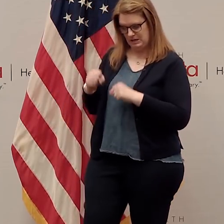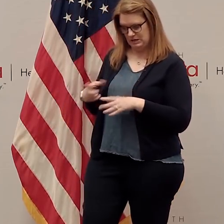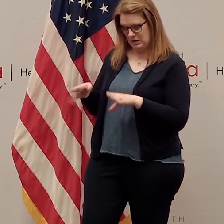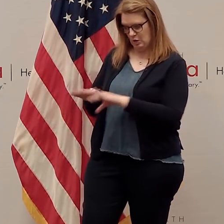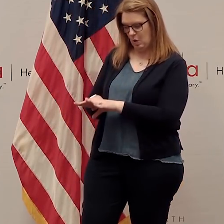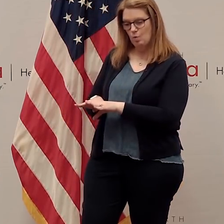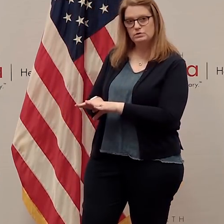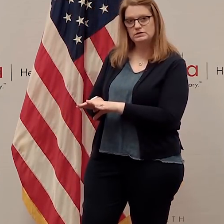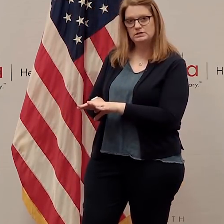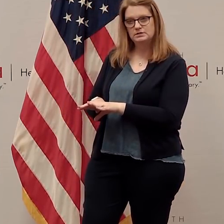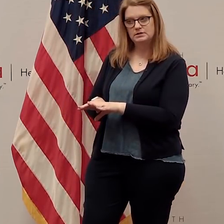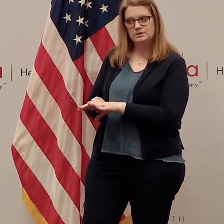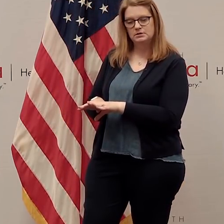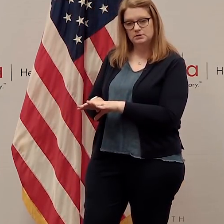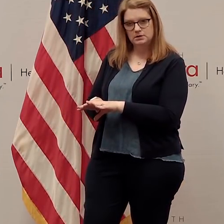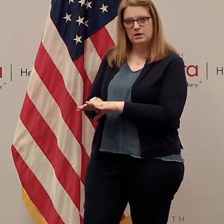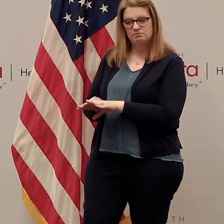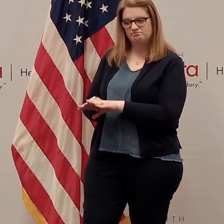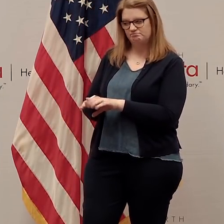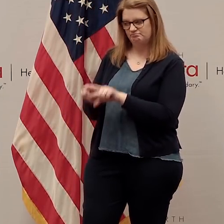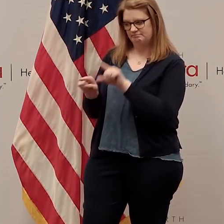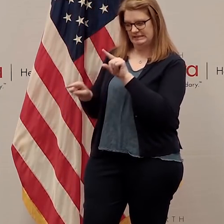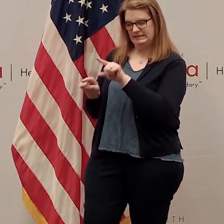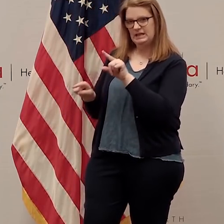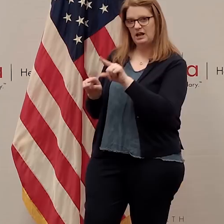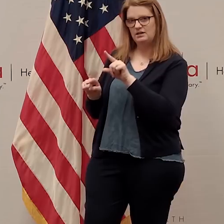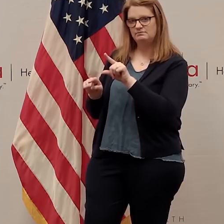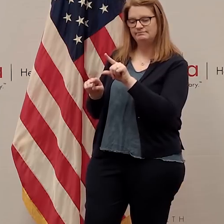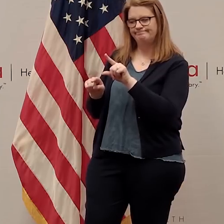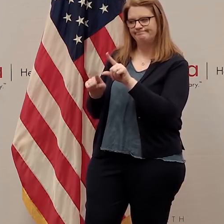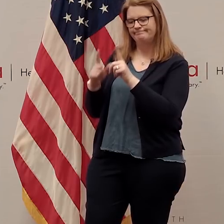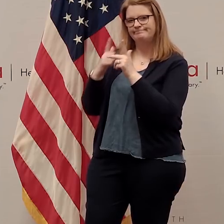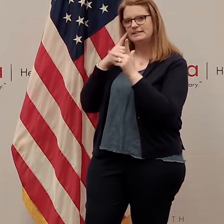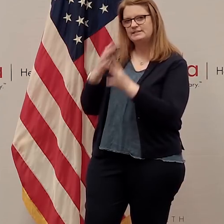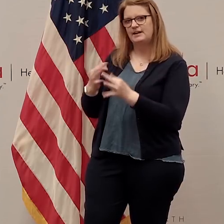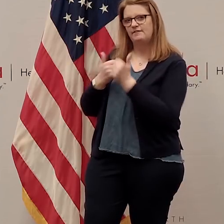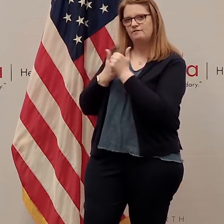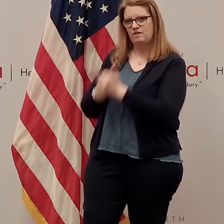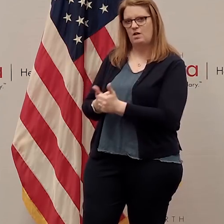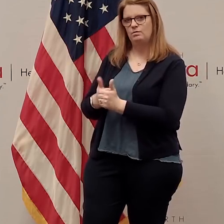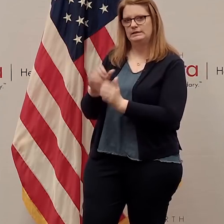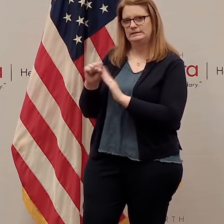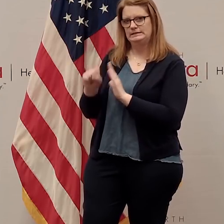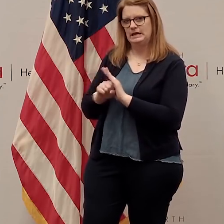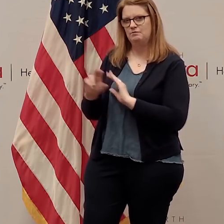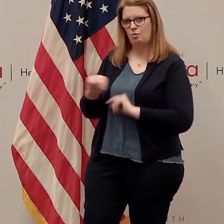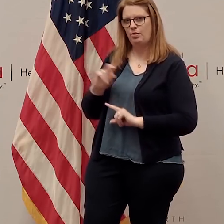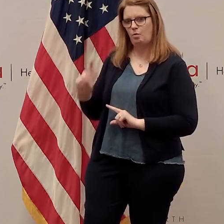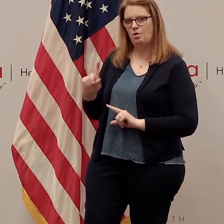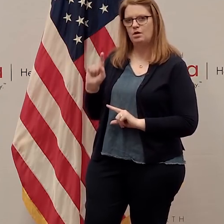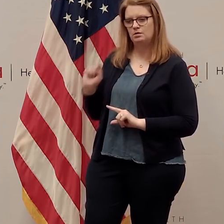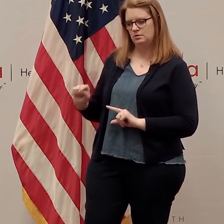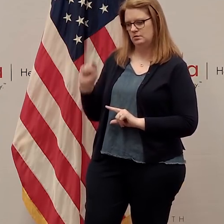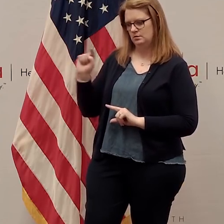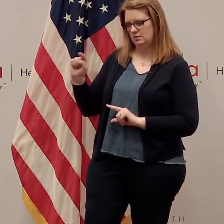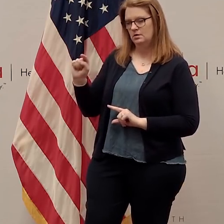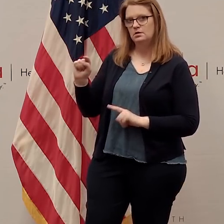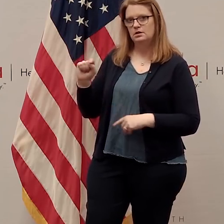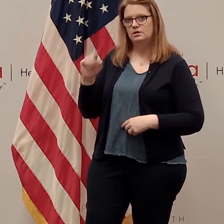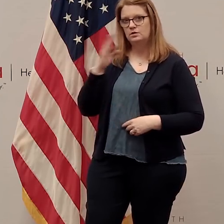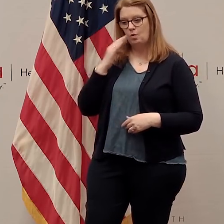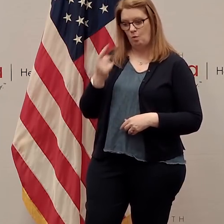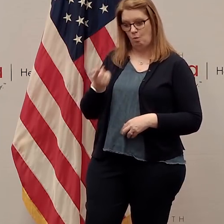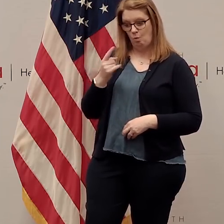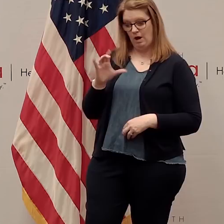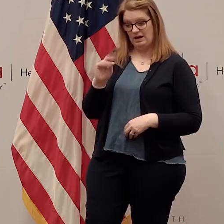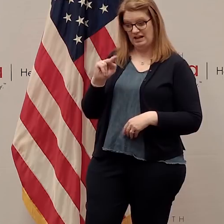they've all decided to move in step with the state of North Dakota. As we've talked about, again, when you try to lock down one